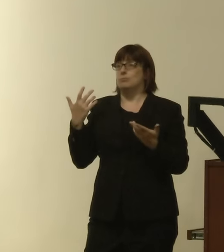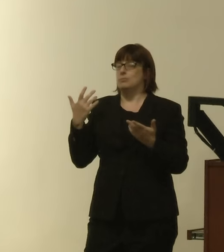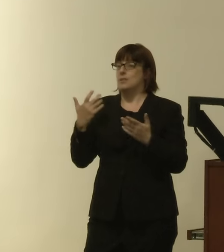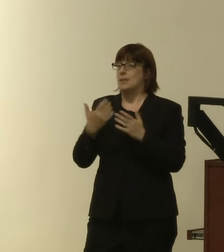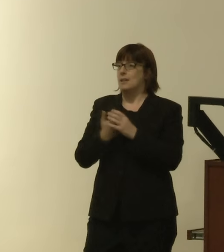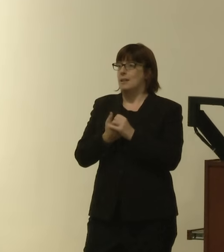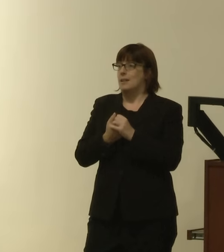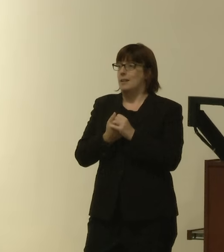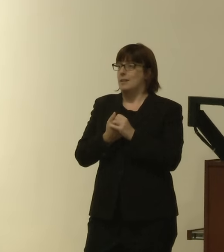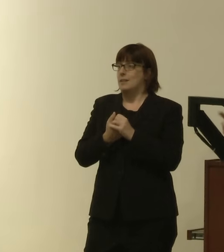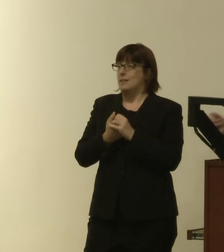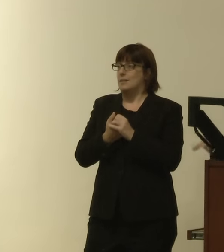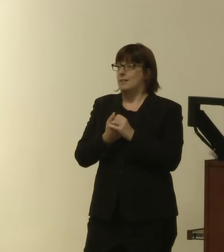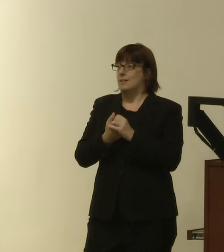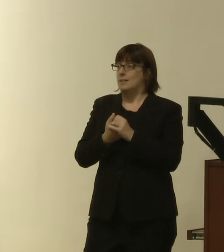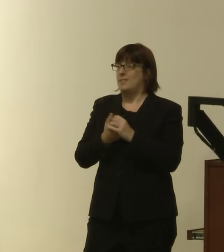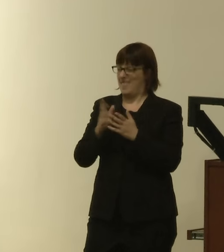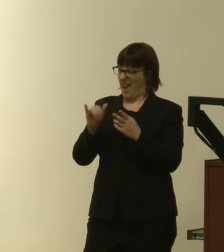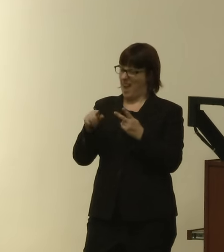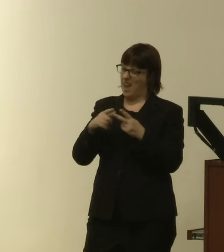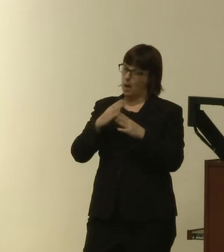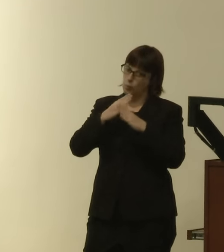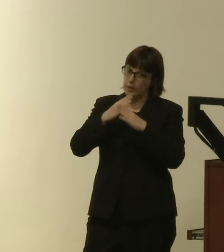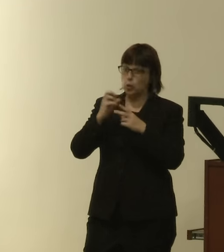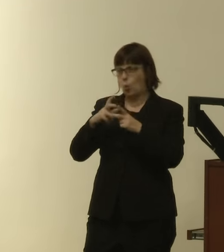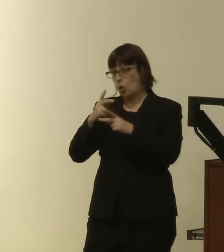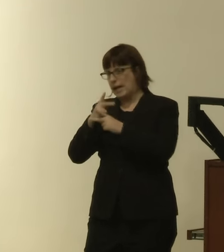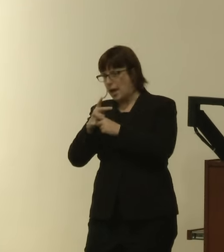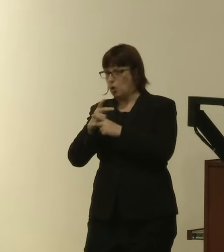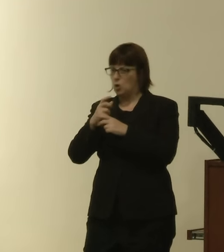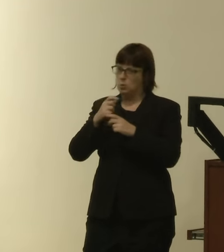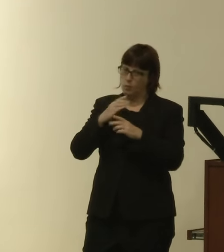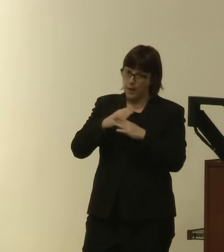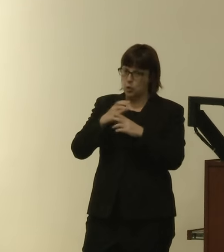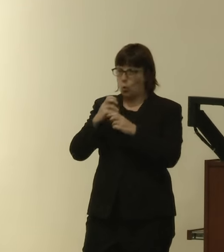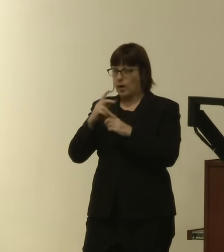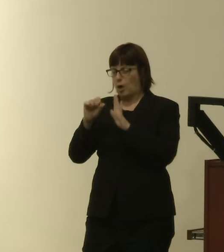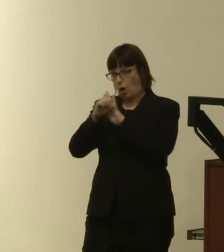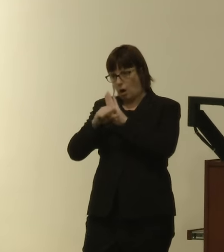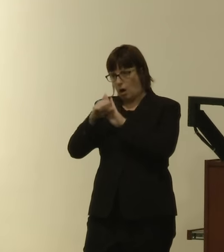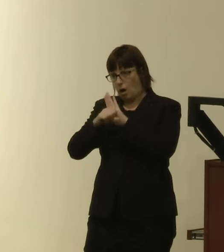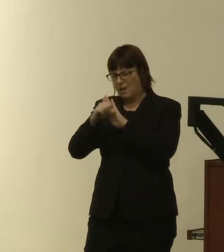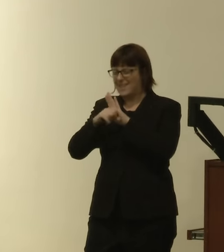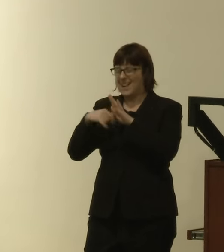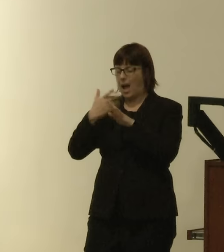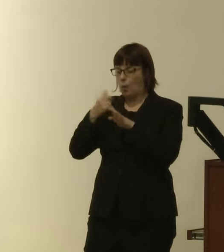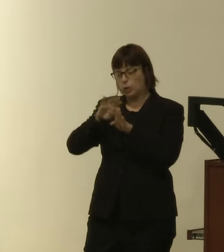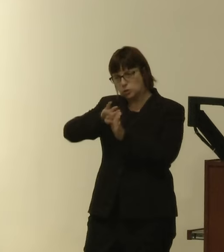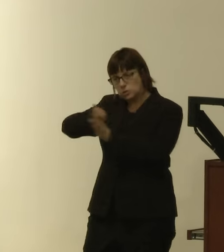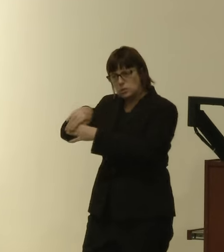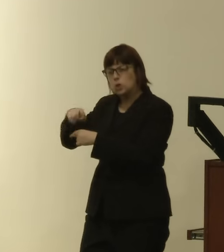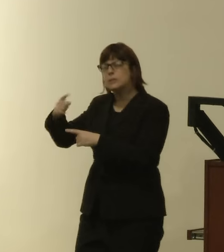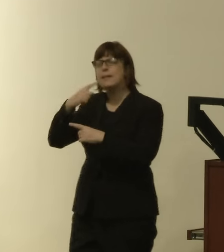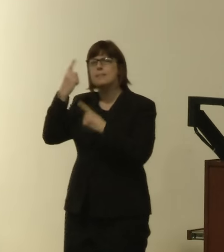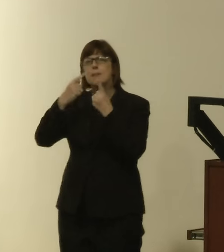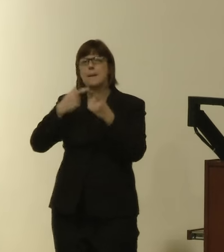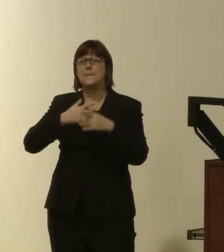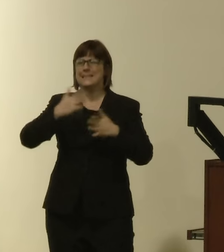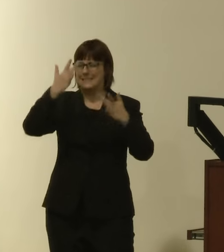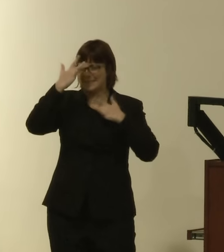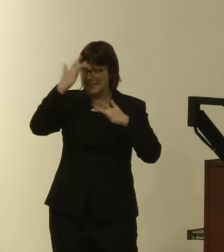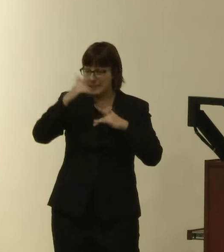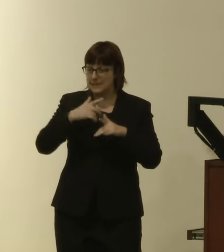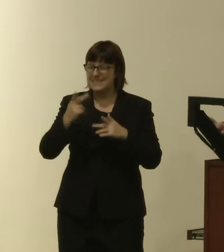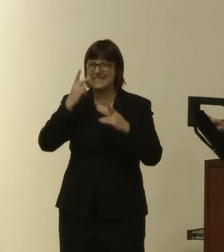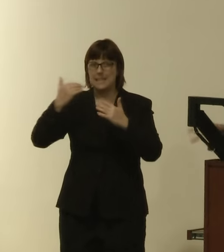the either-or stuff I got a lot of, would have been, look at the burden of disease and then look at